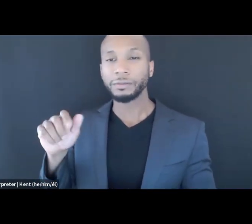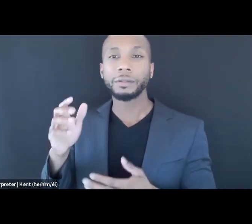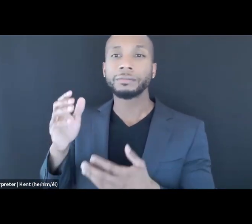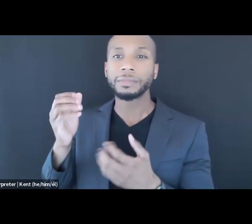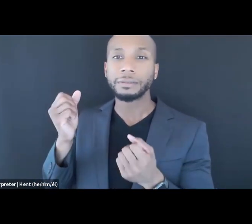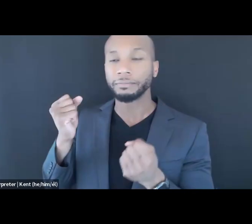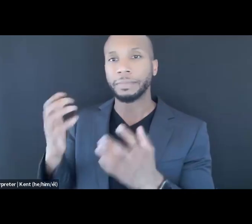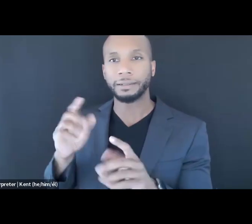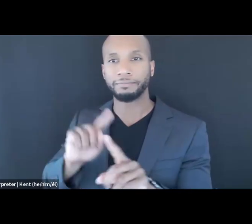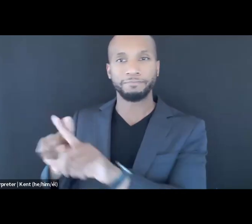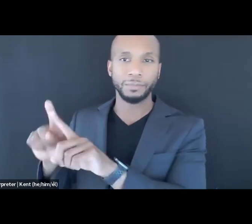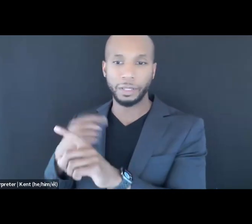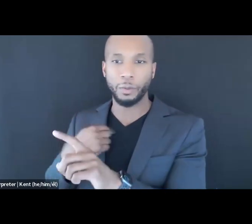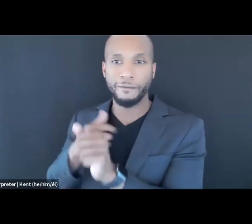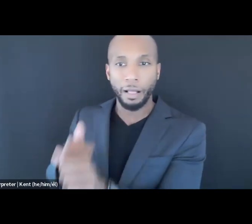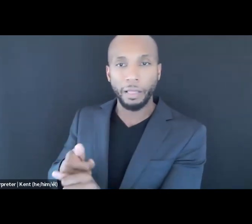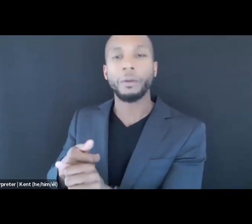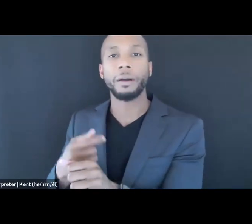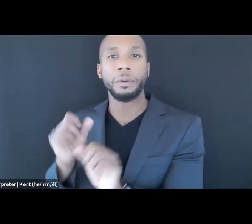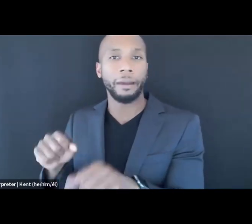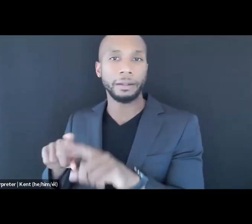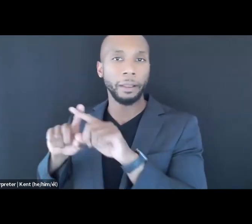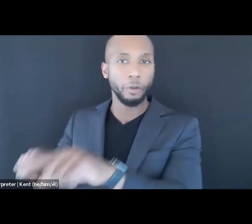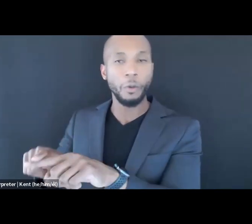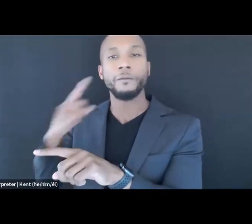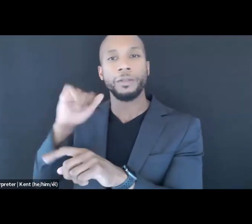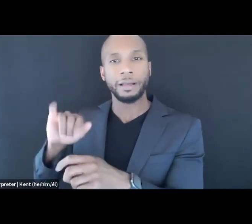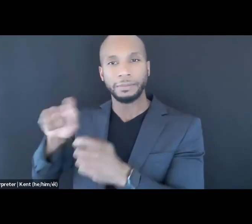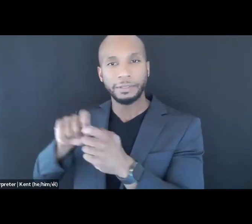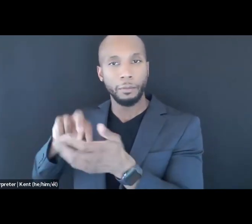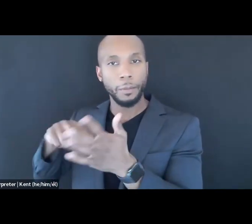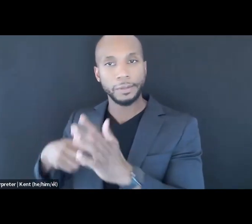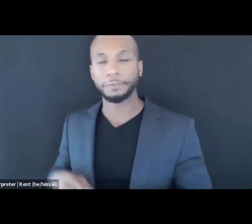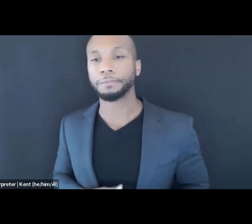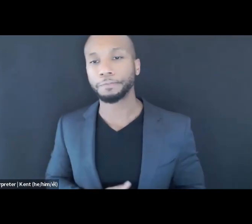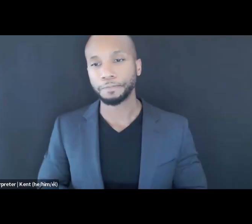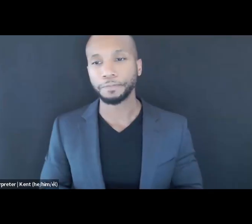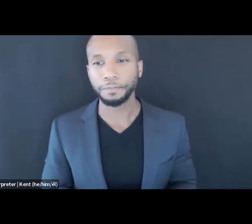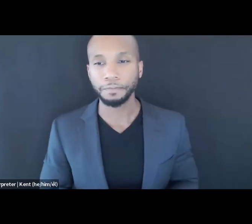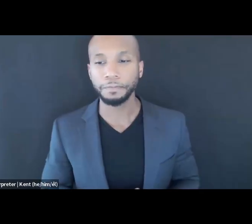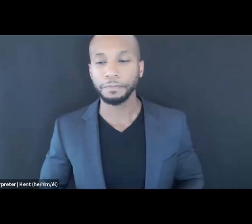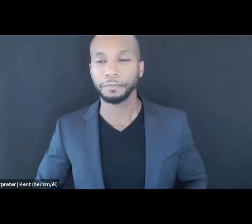several that we follow and that we can rely on for that purpose.